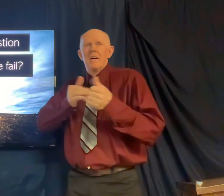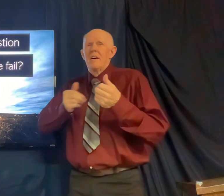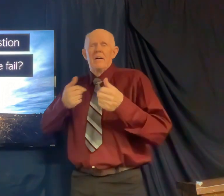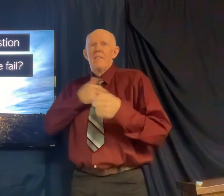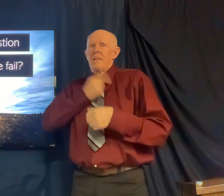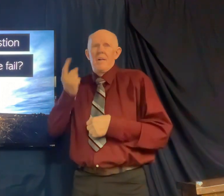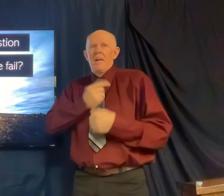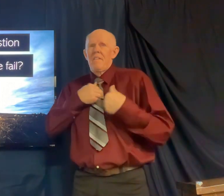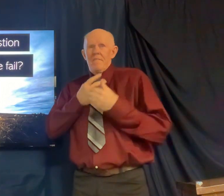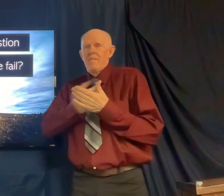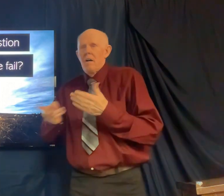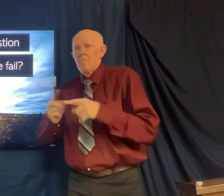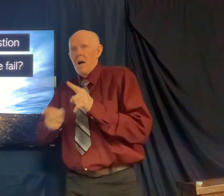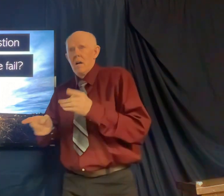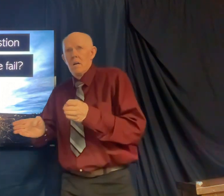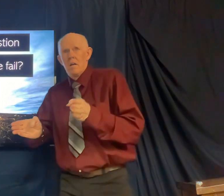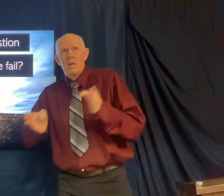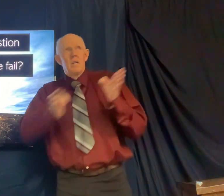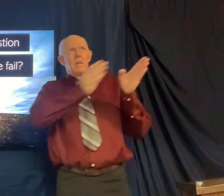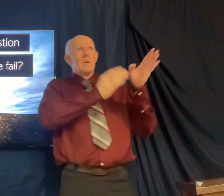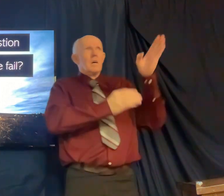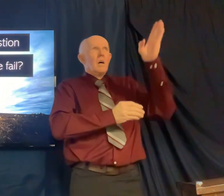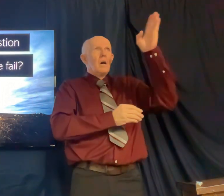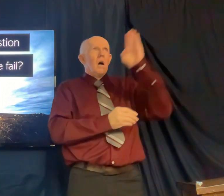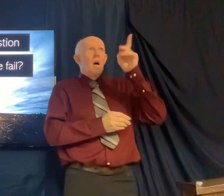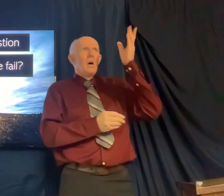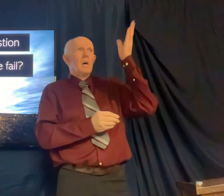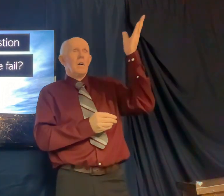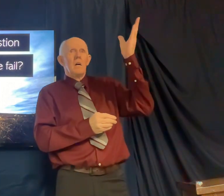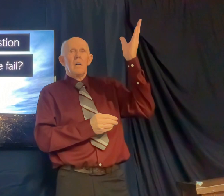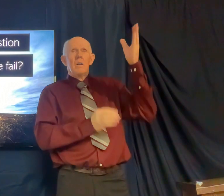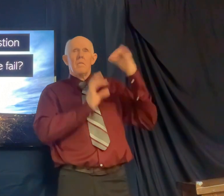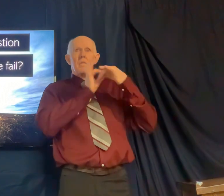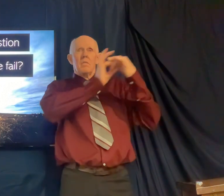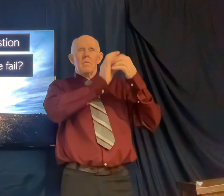On earth we can fail or be successful, but with God,